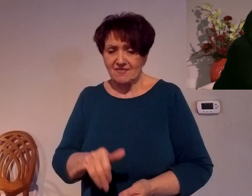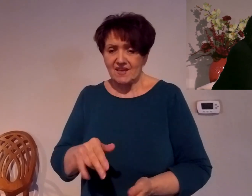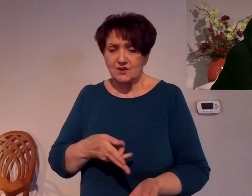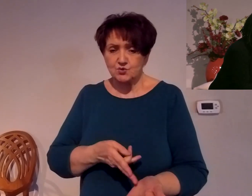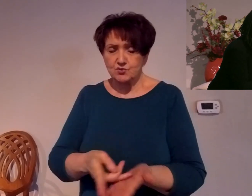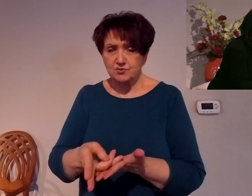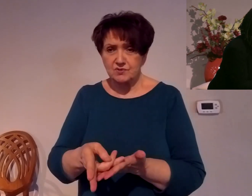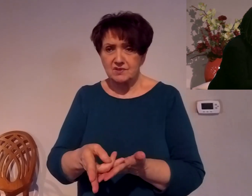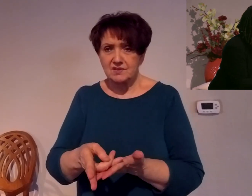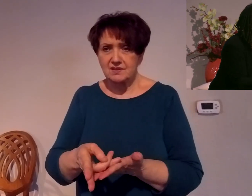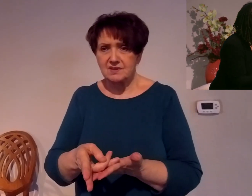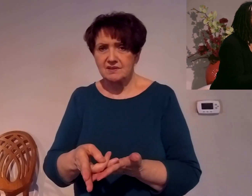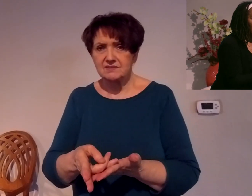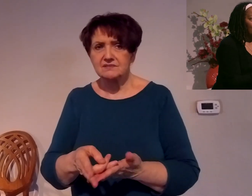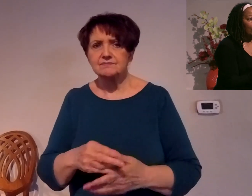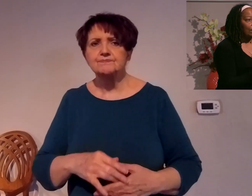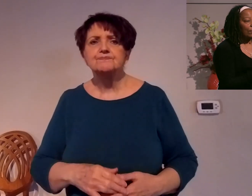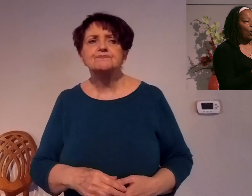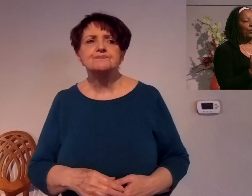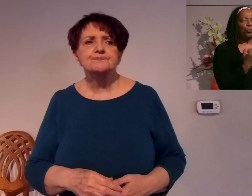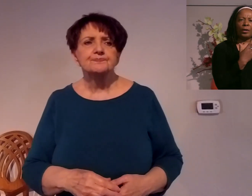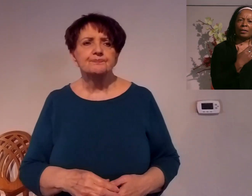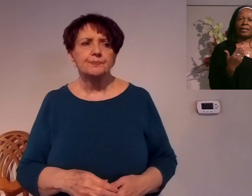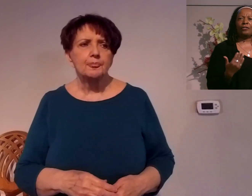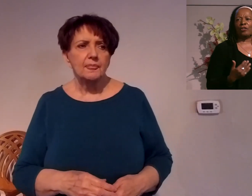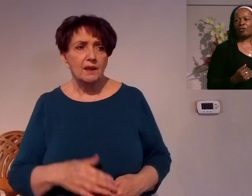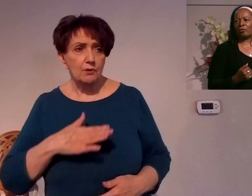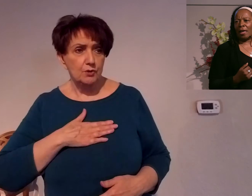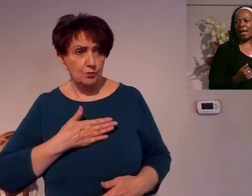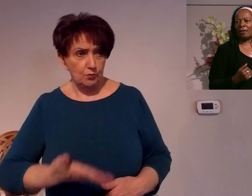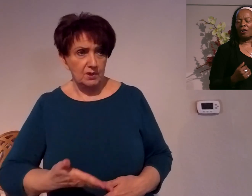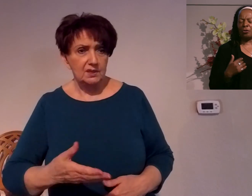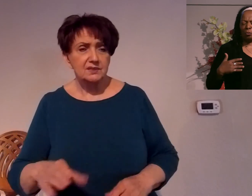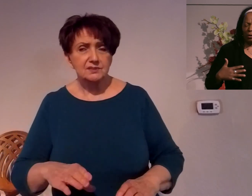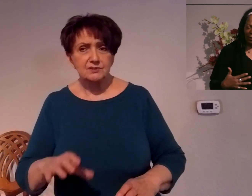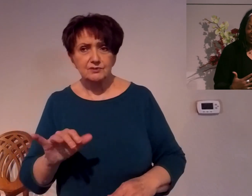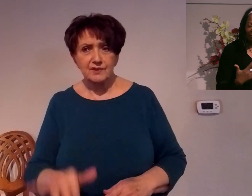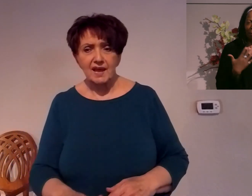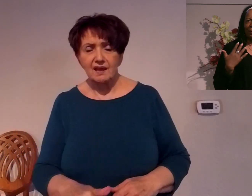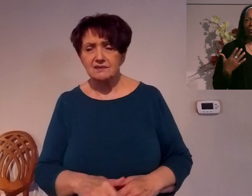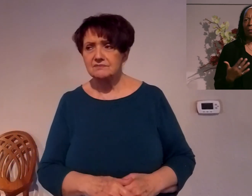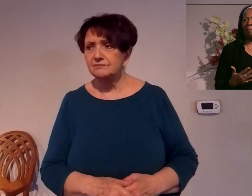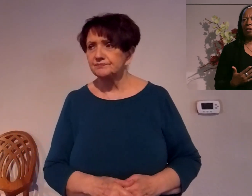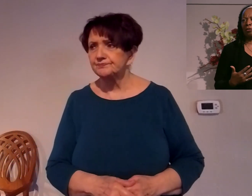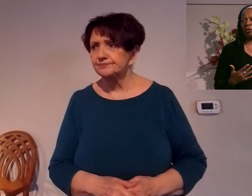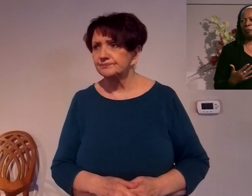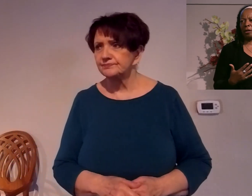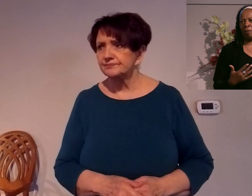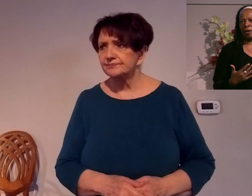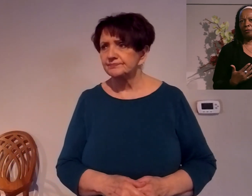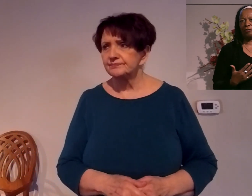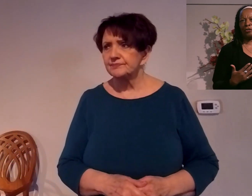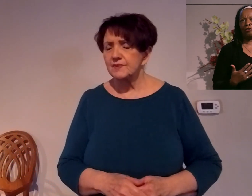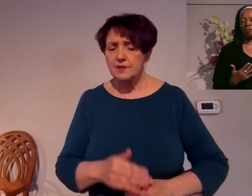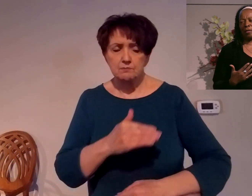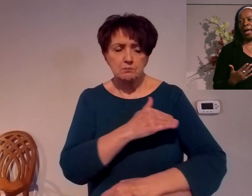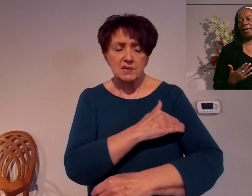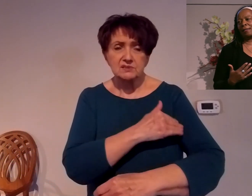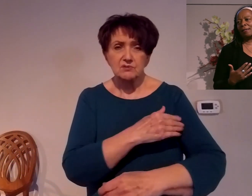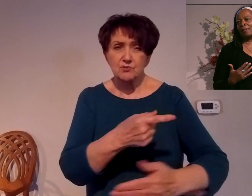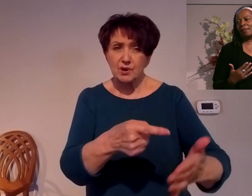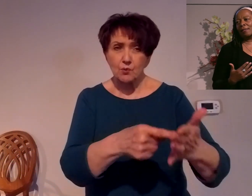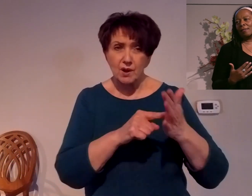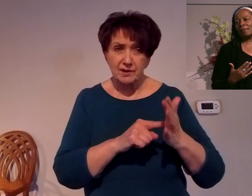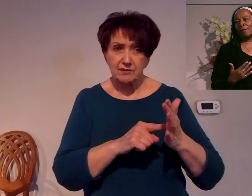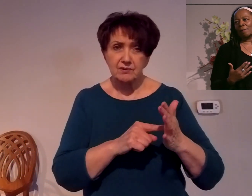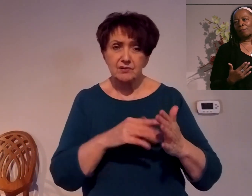the truth? Are you willing to do that? Are you willing to build the muscle it requires to do